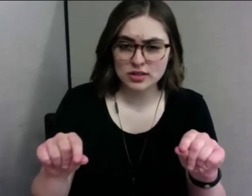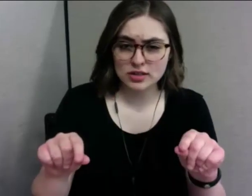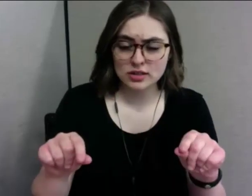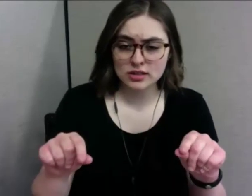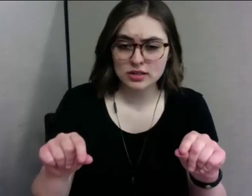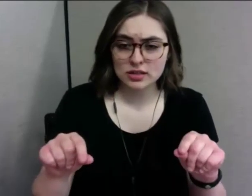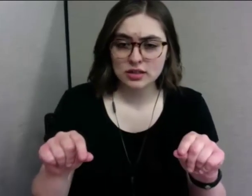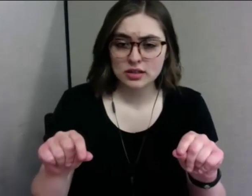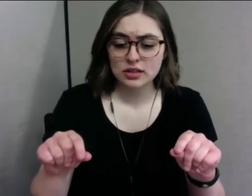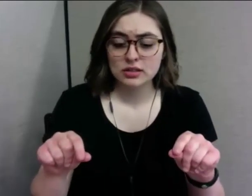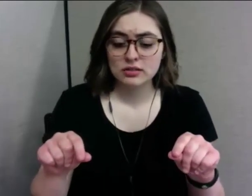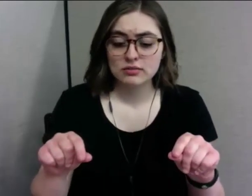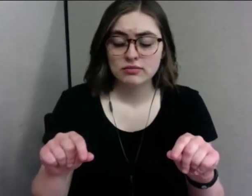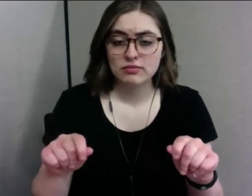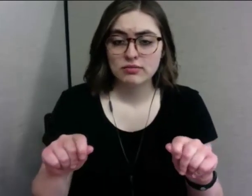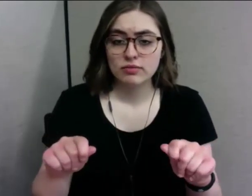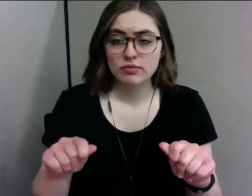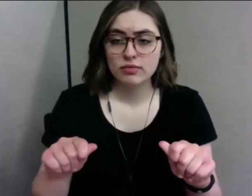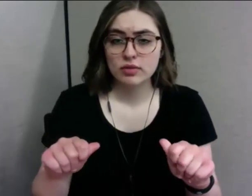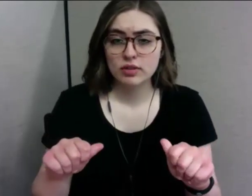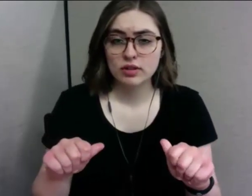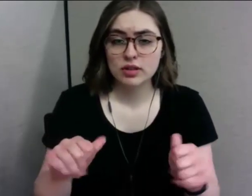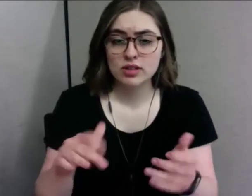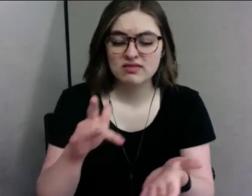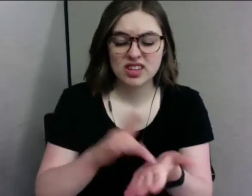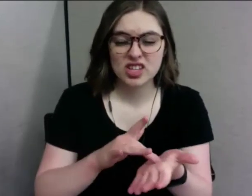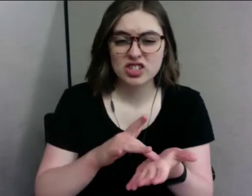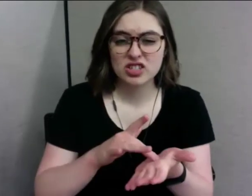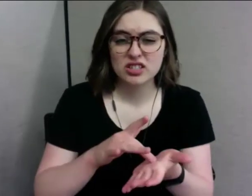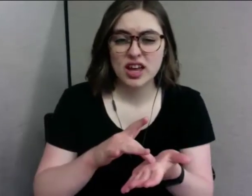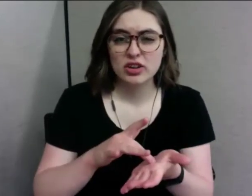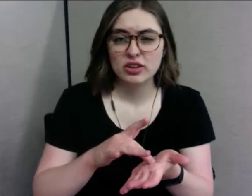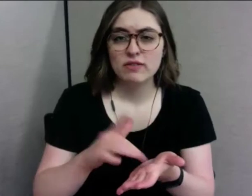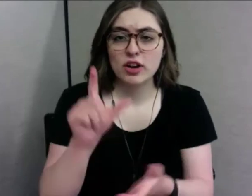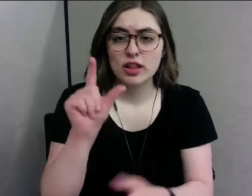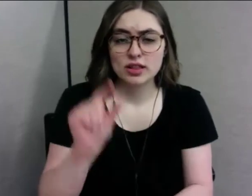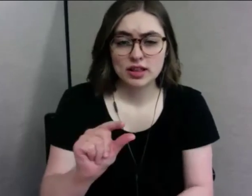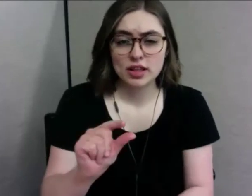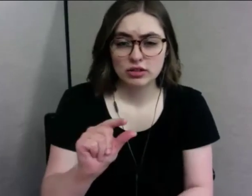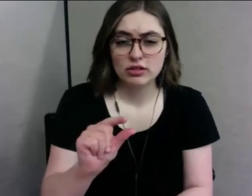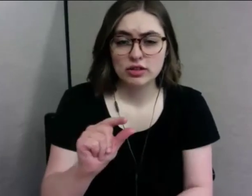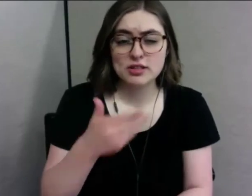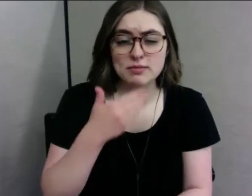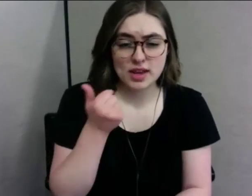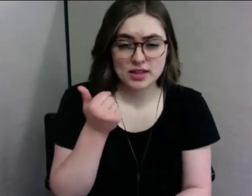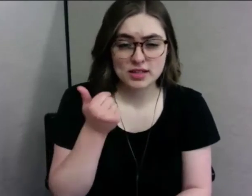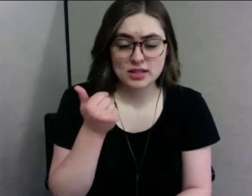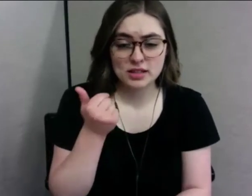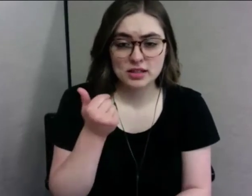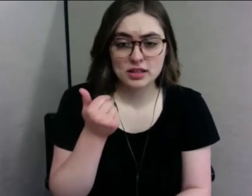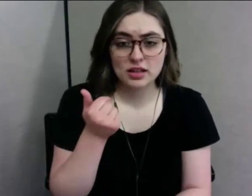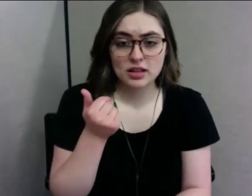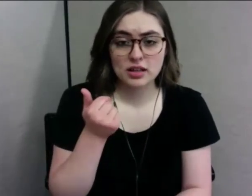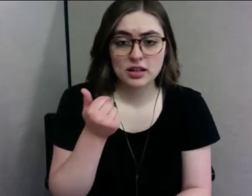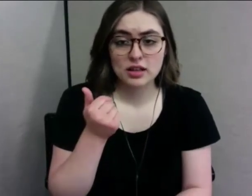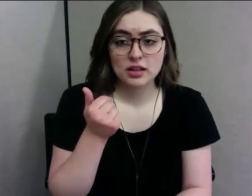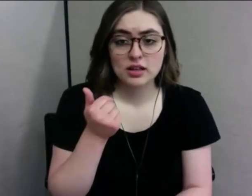possible is best. When you do pick them up, use clean hands and